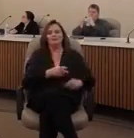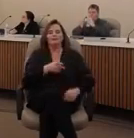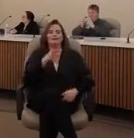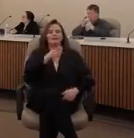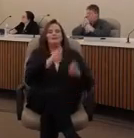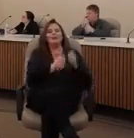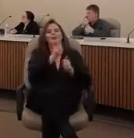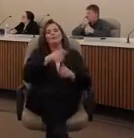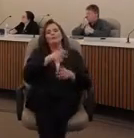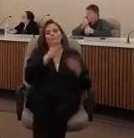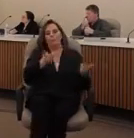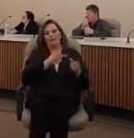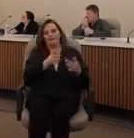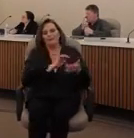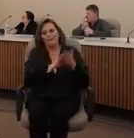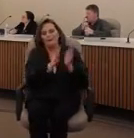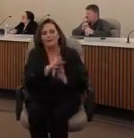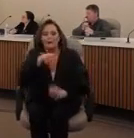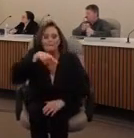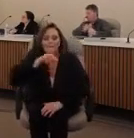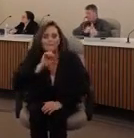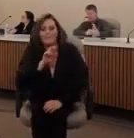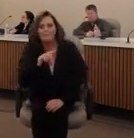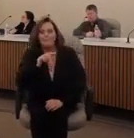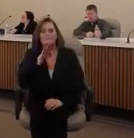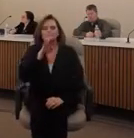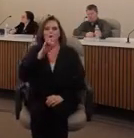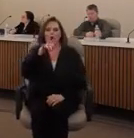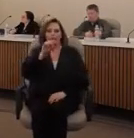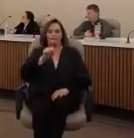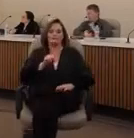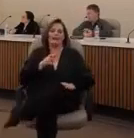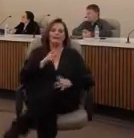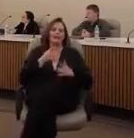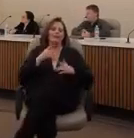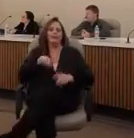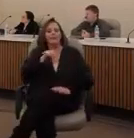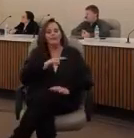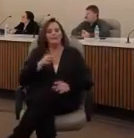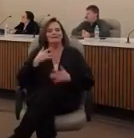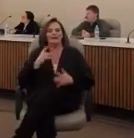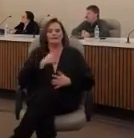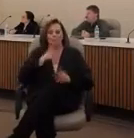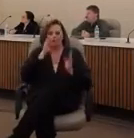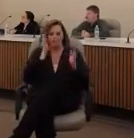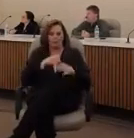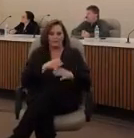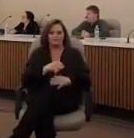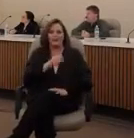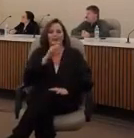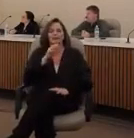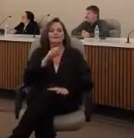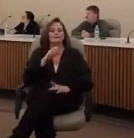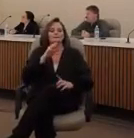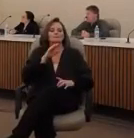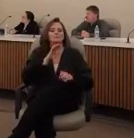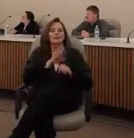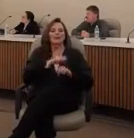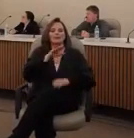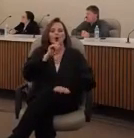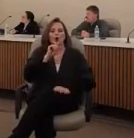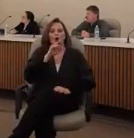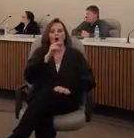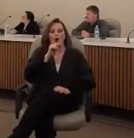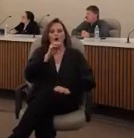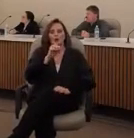Boys and other types of operations that really concentrate on auto repair. It is the more intense part